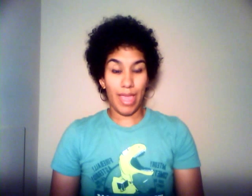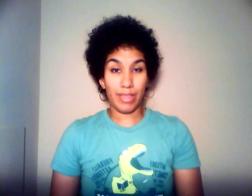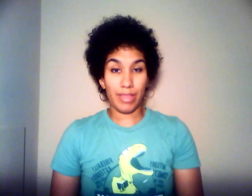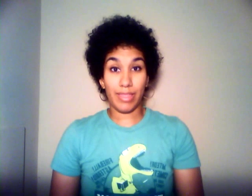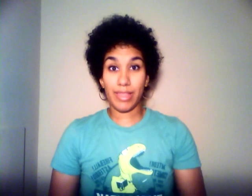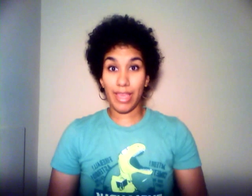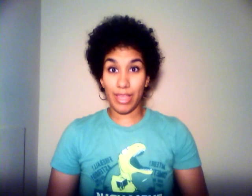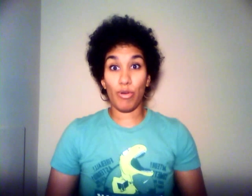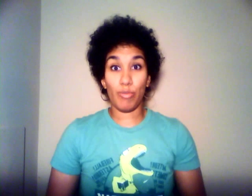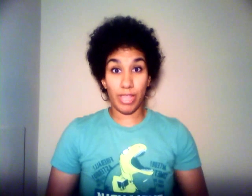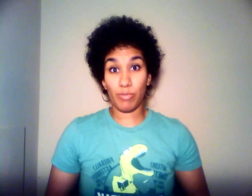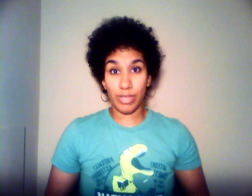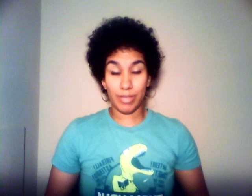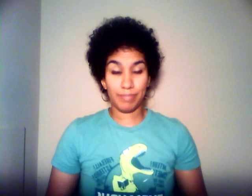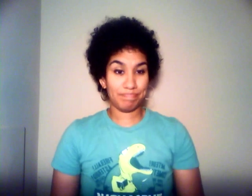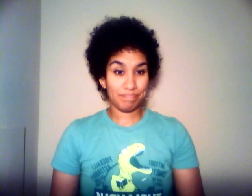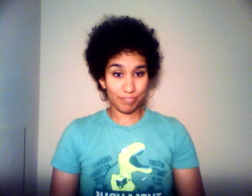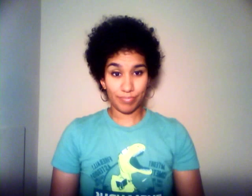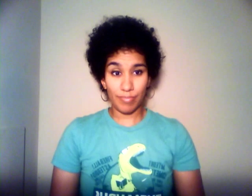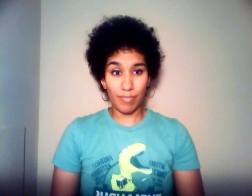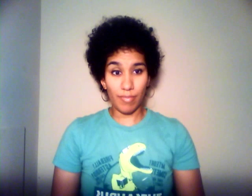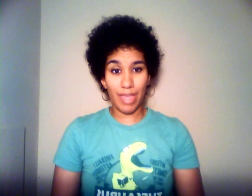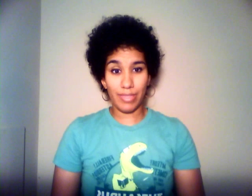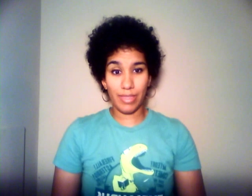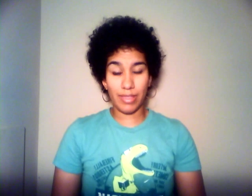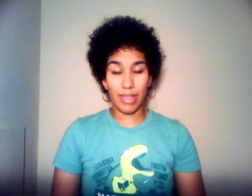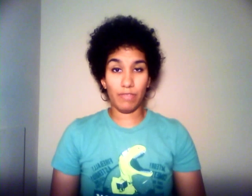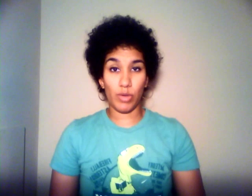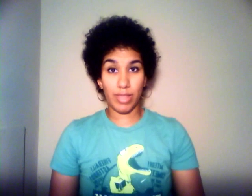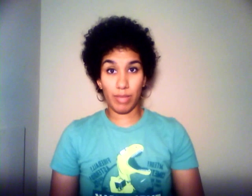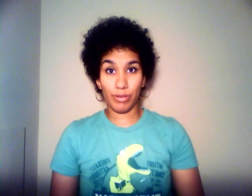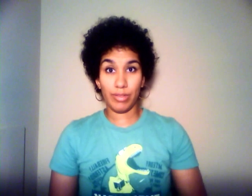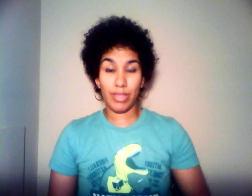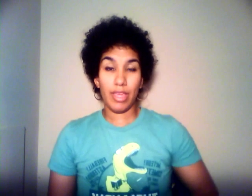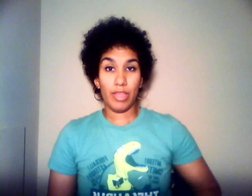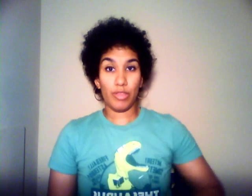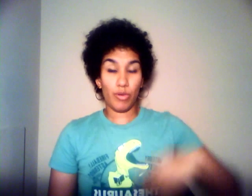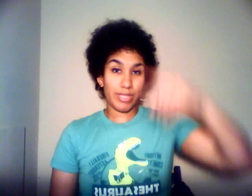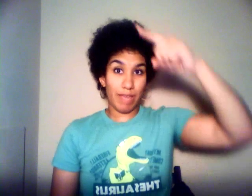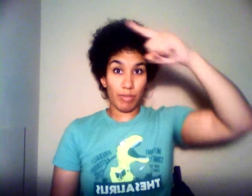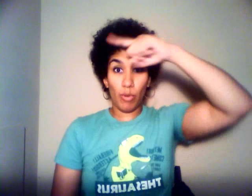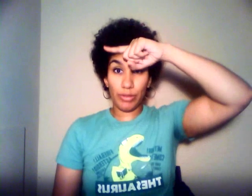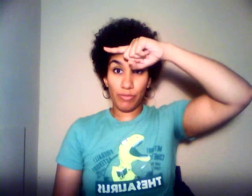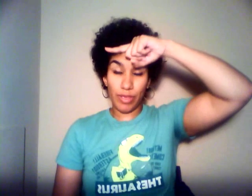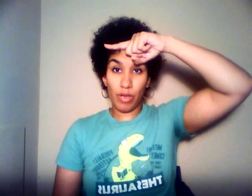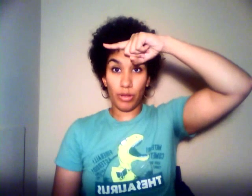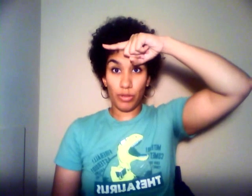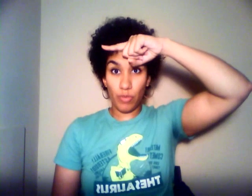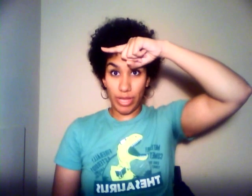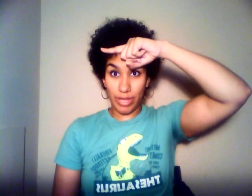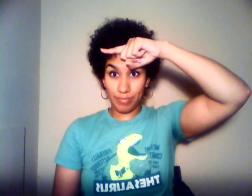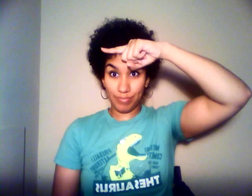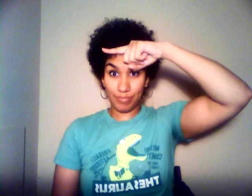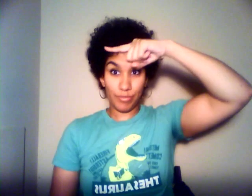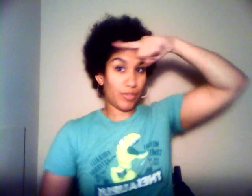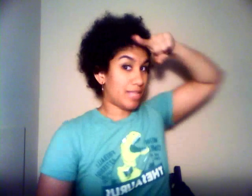And in this case, grow means spring. And then the sign for summer. You're going to have a pointer finger on your forehead, flat